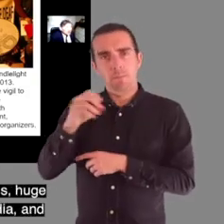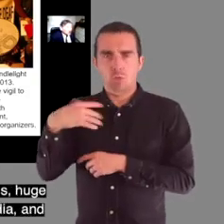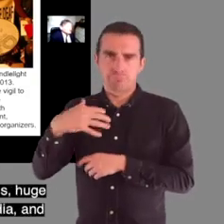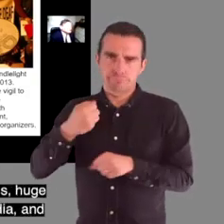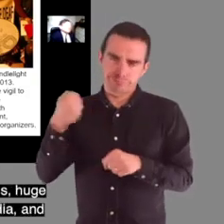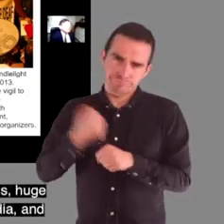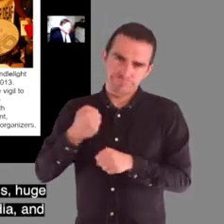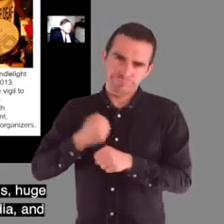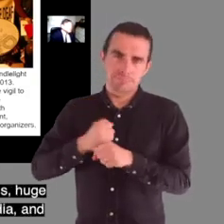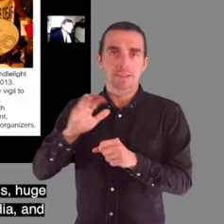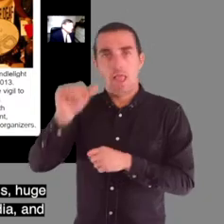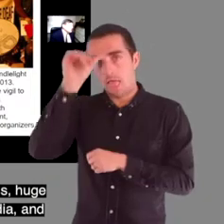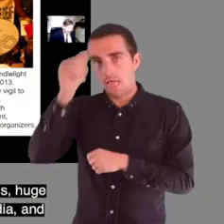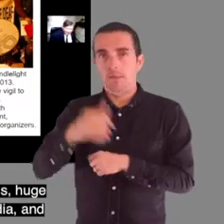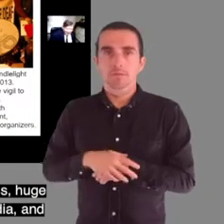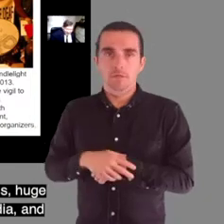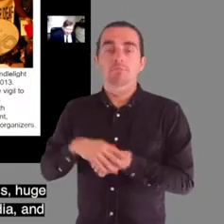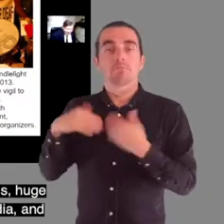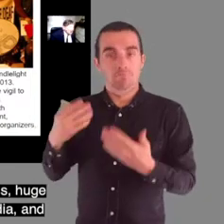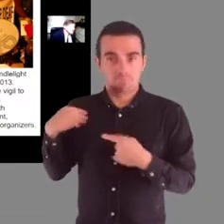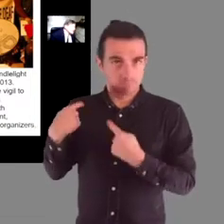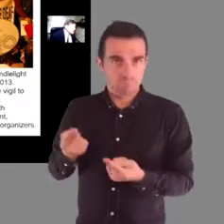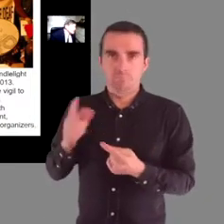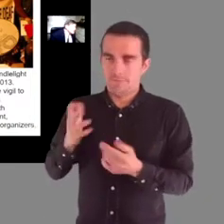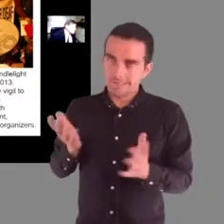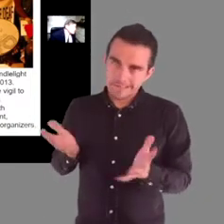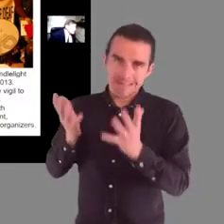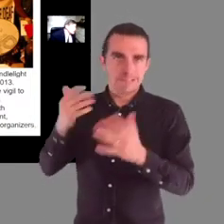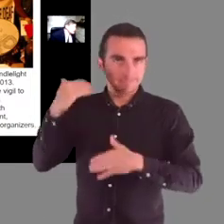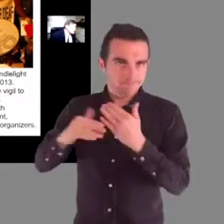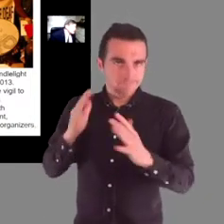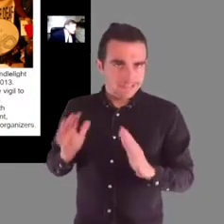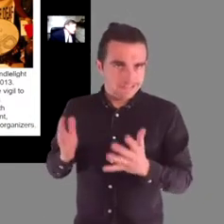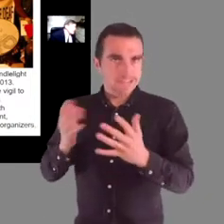huge work done by DPOs there in India. And